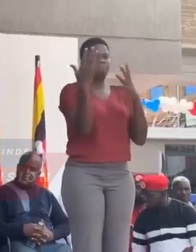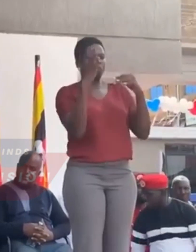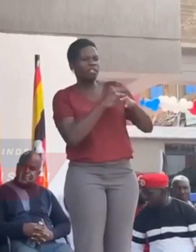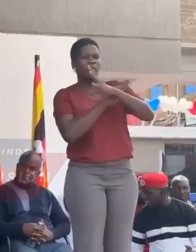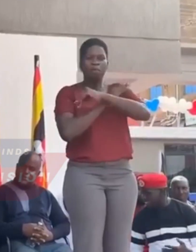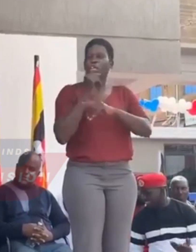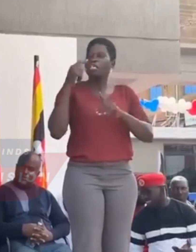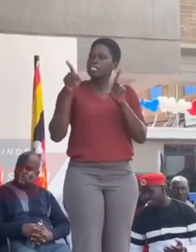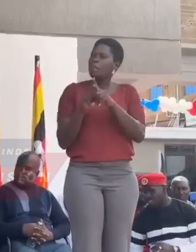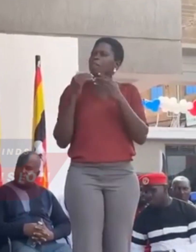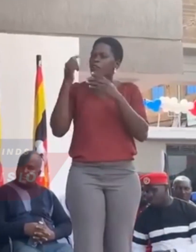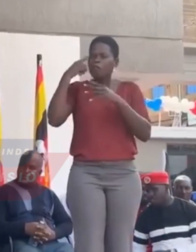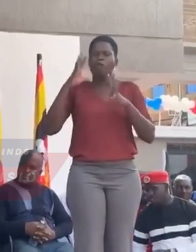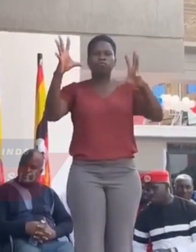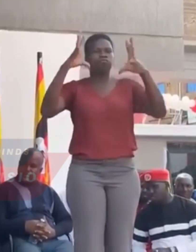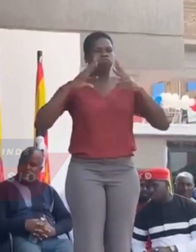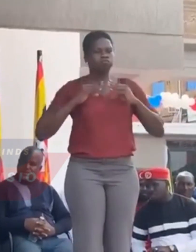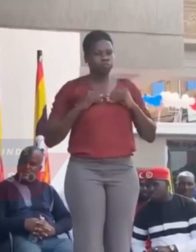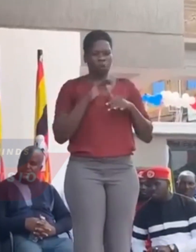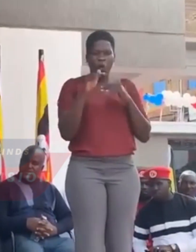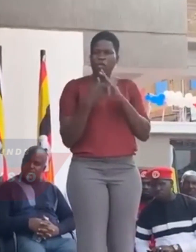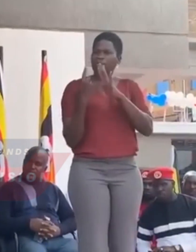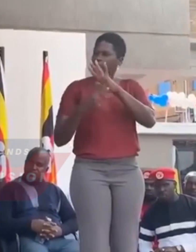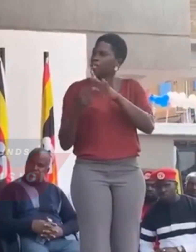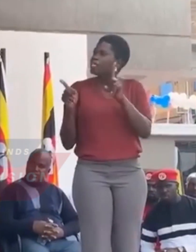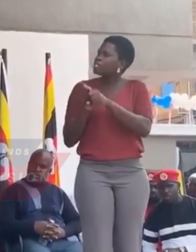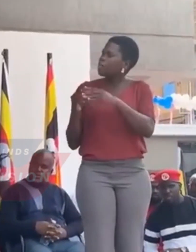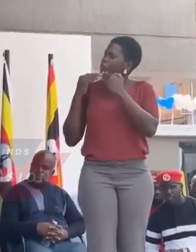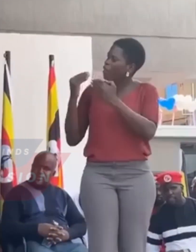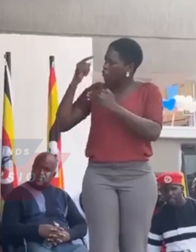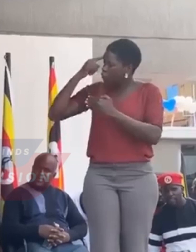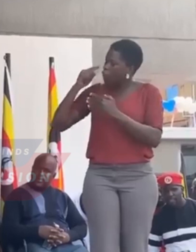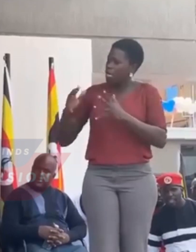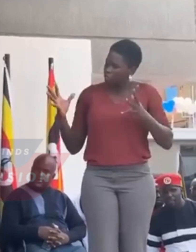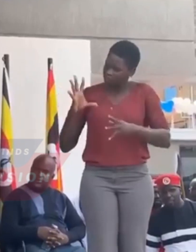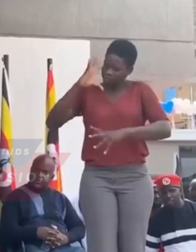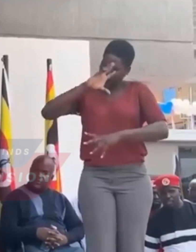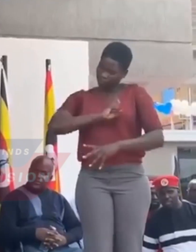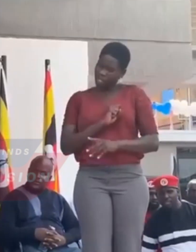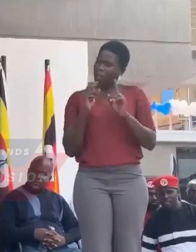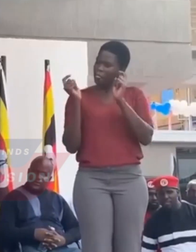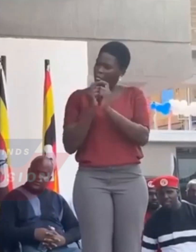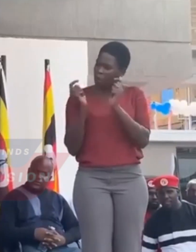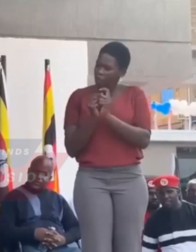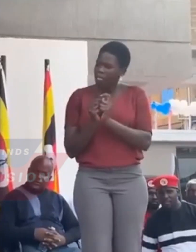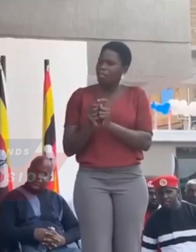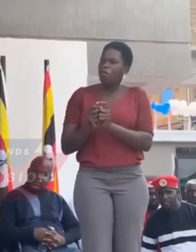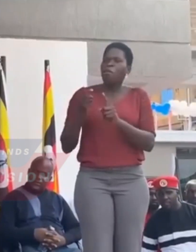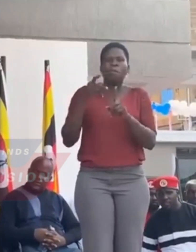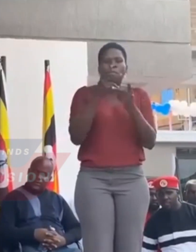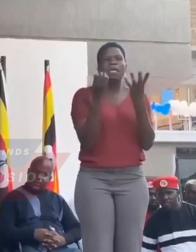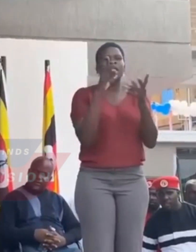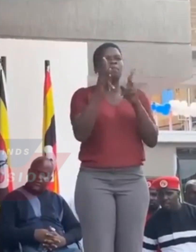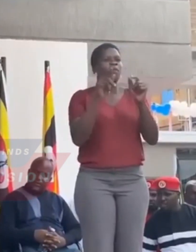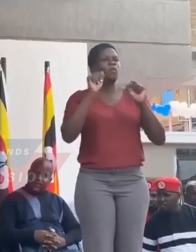much for being my shock absorber. And thank you very much for taking the pain that should have been taken by so many